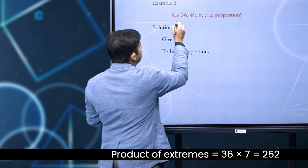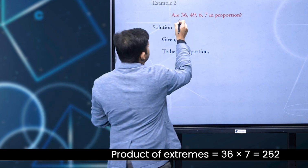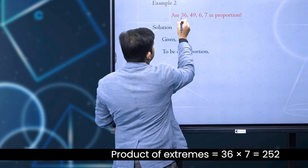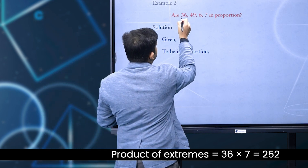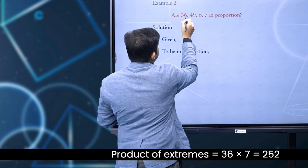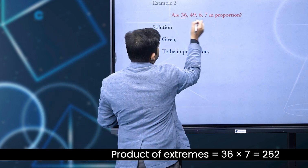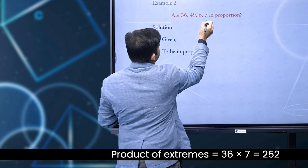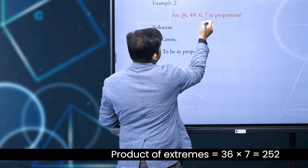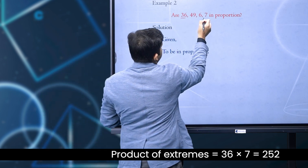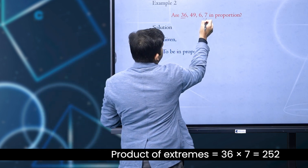Product of extremes.